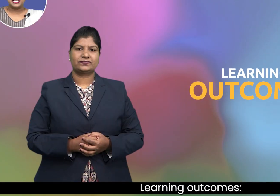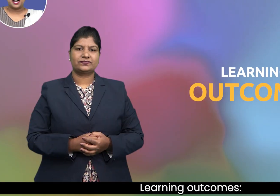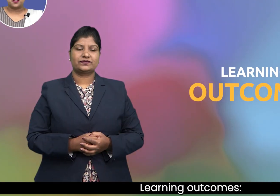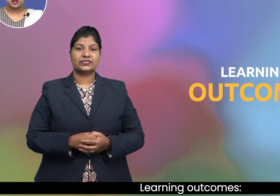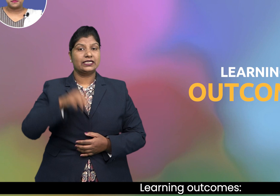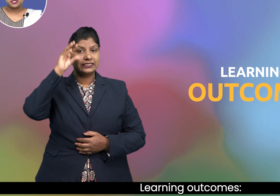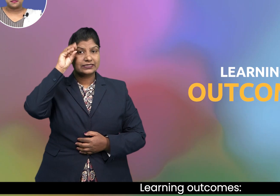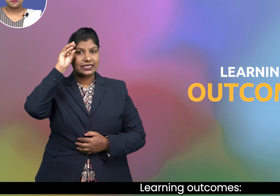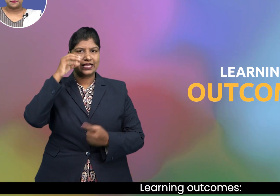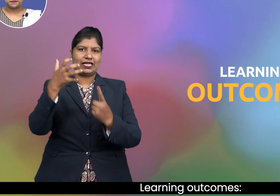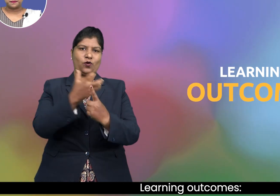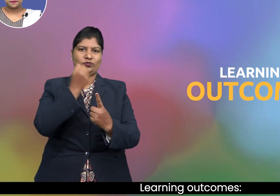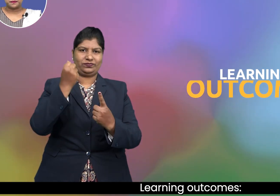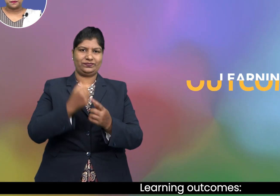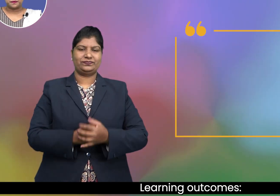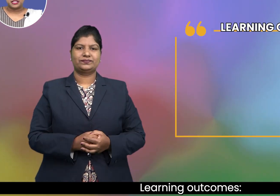Learning outcomes.